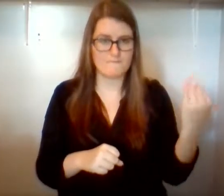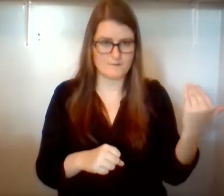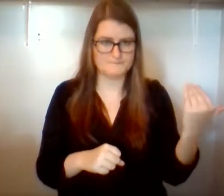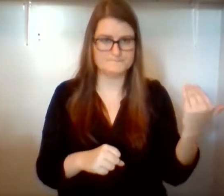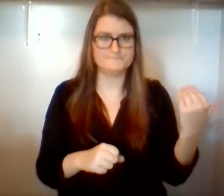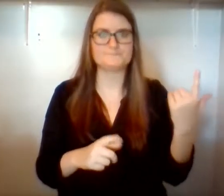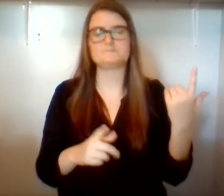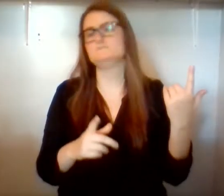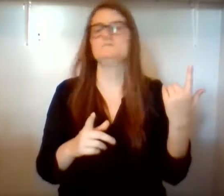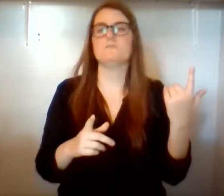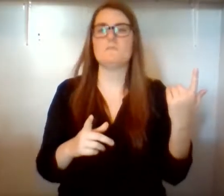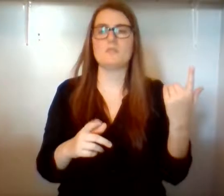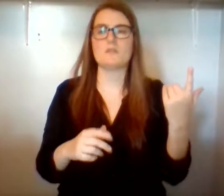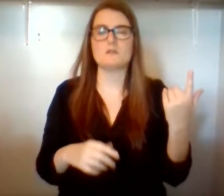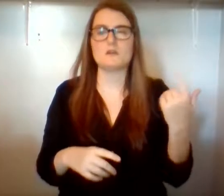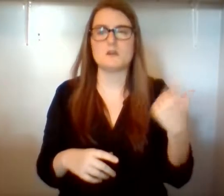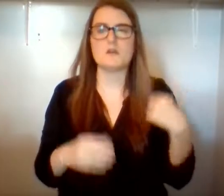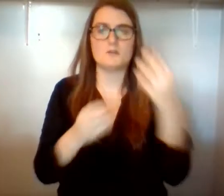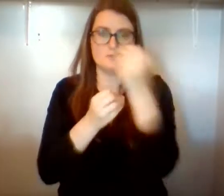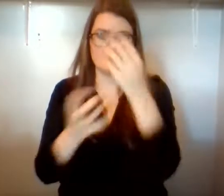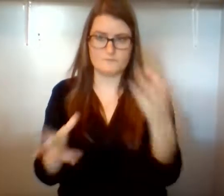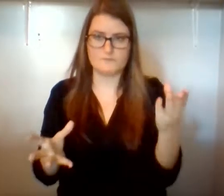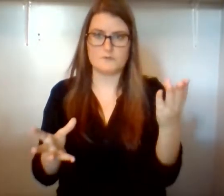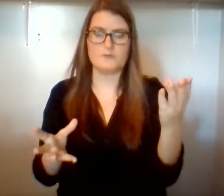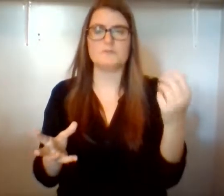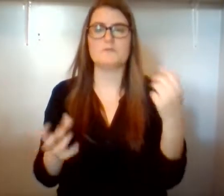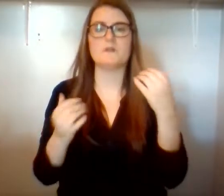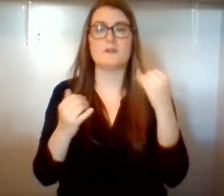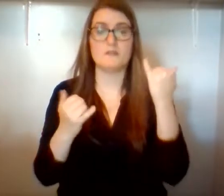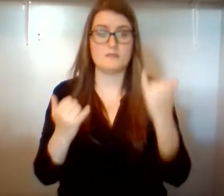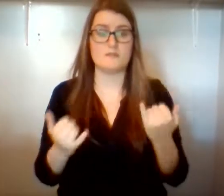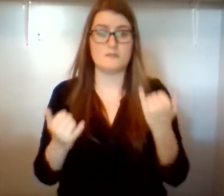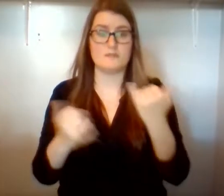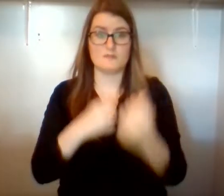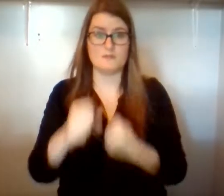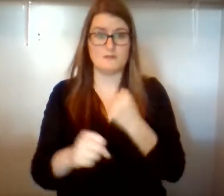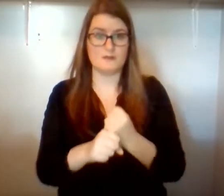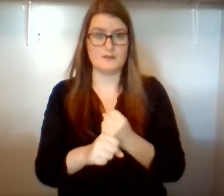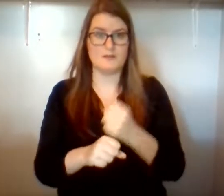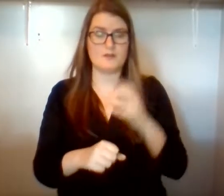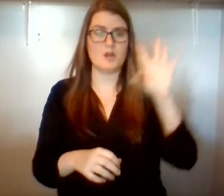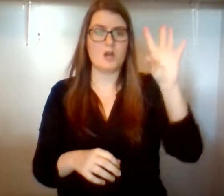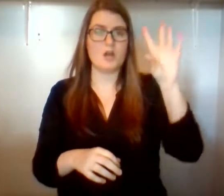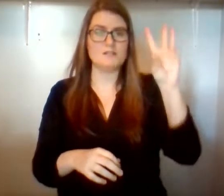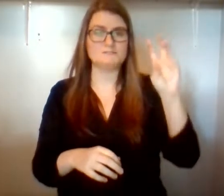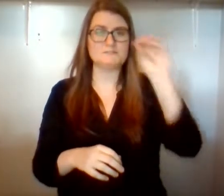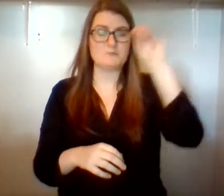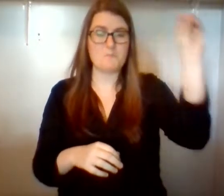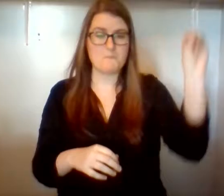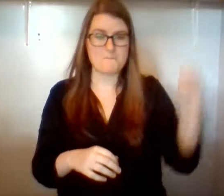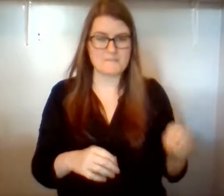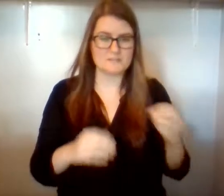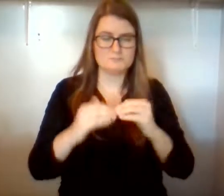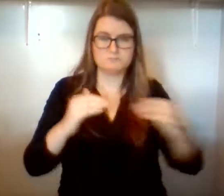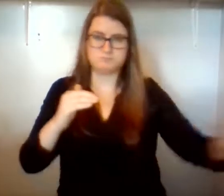this daily podcast and all the daily content we publish online at desiringgod.org. It is all made possible by